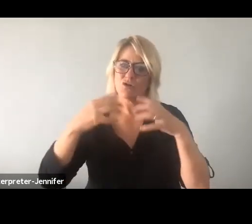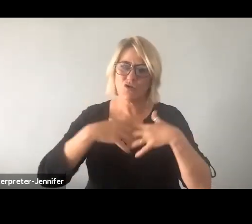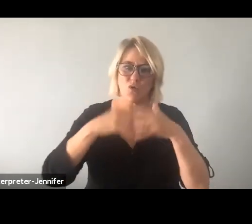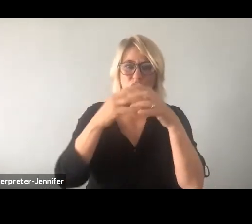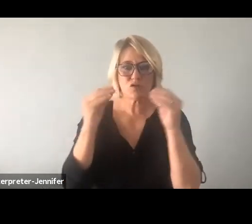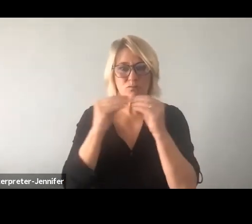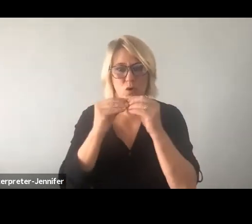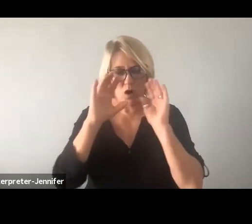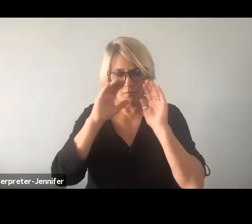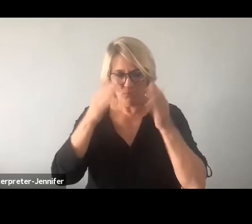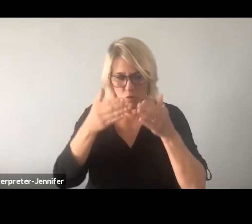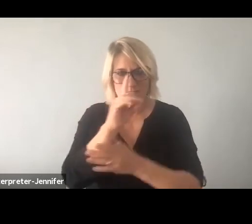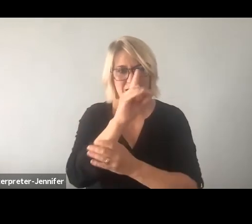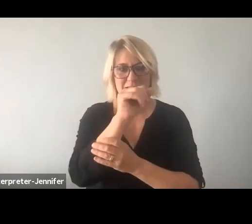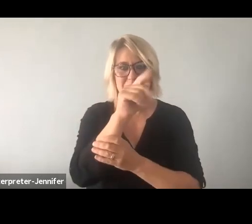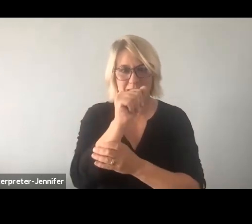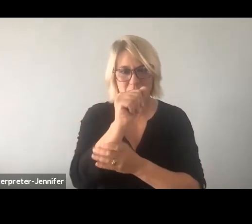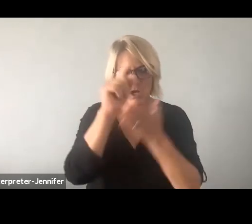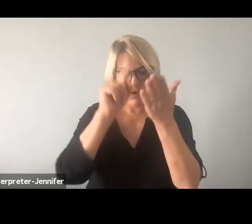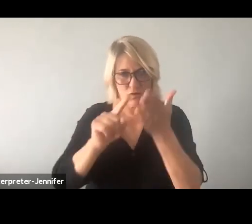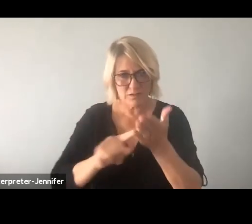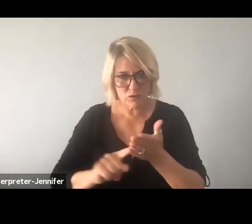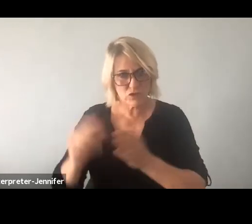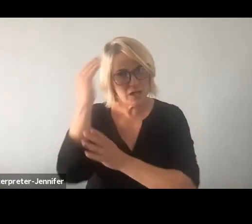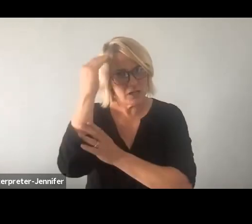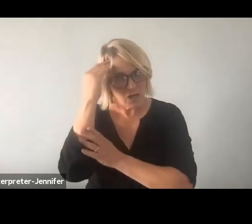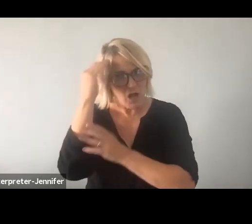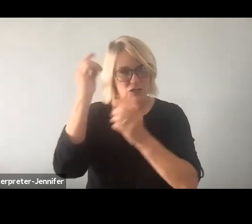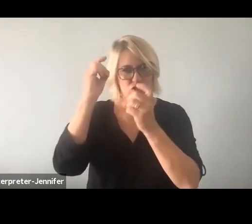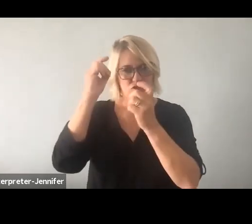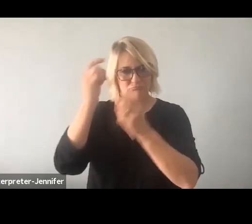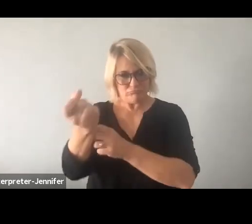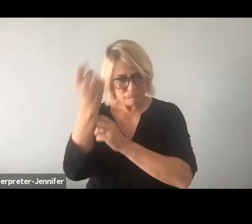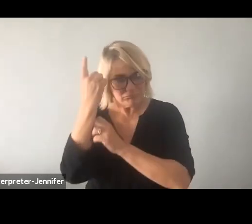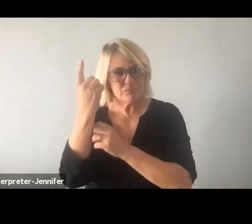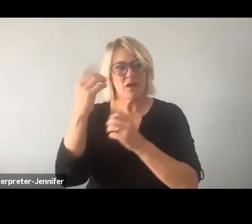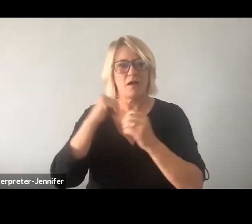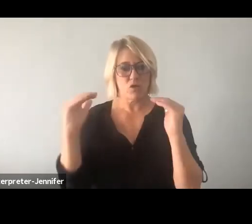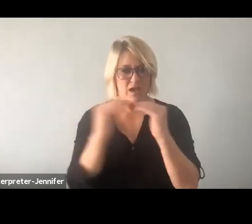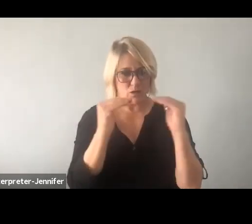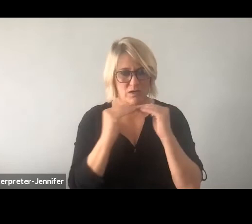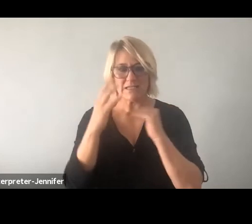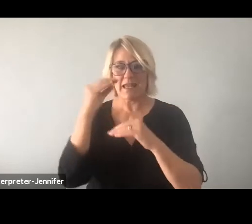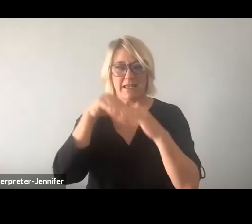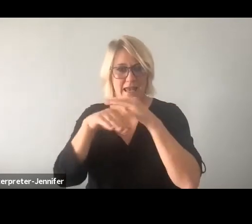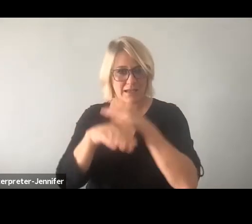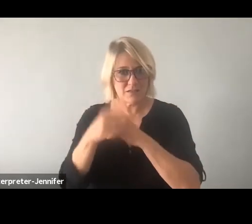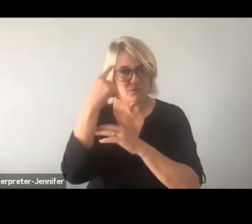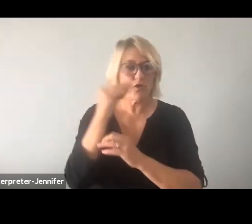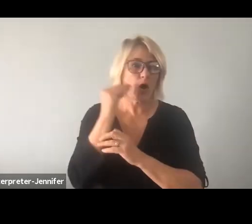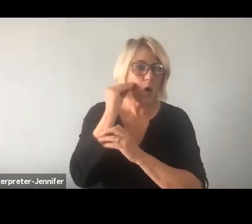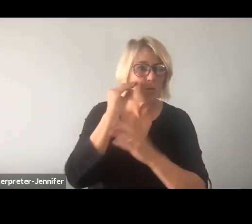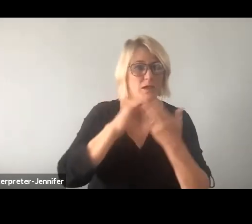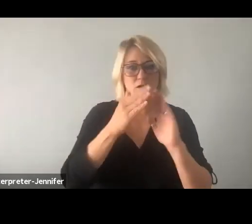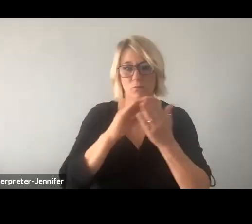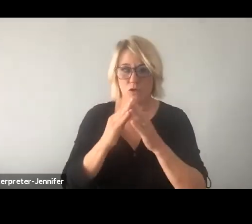focused on data, research, and knowledge translation on inequities and access to home and community-based